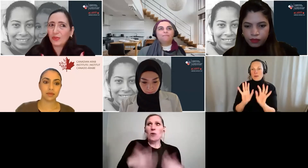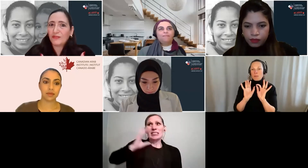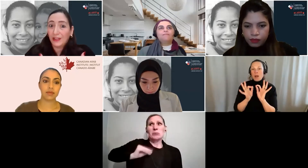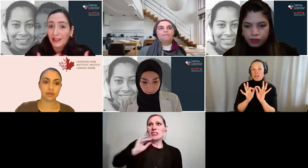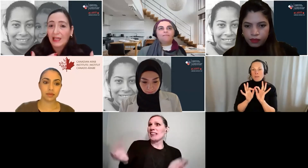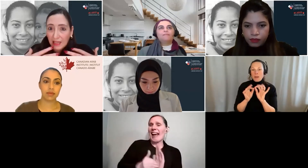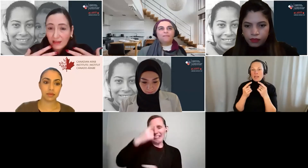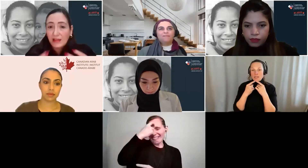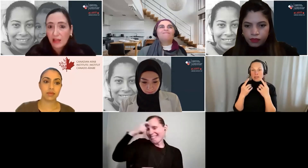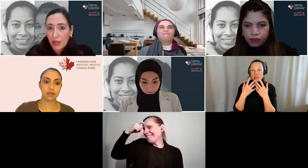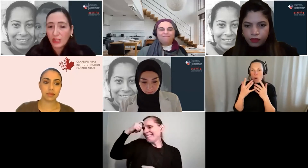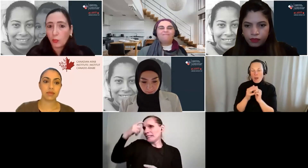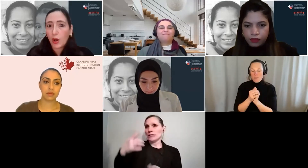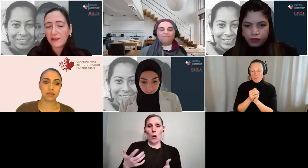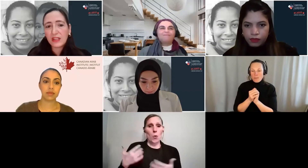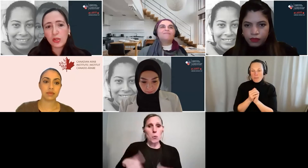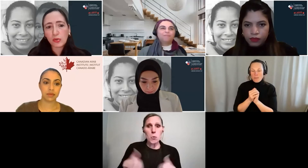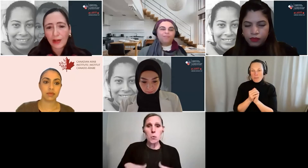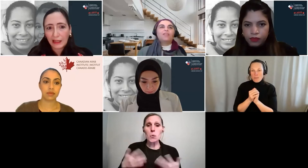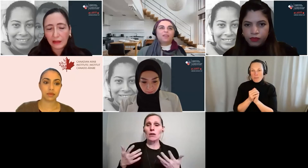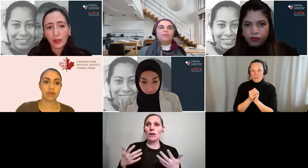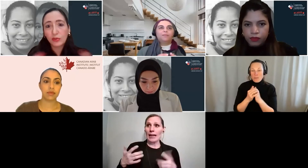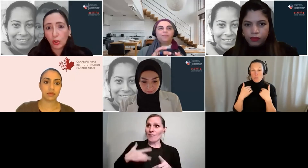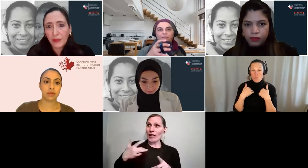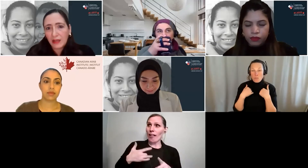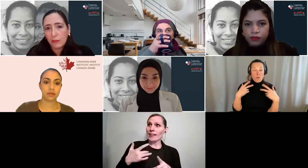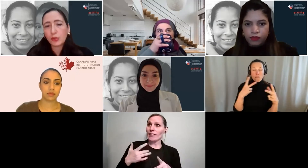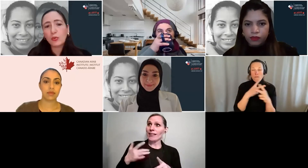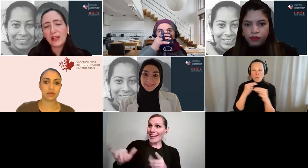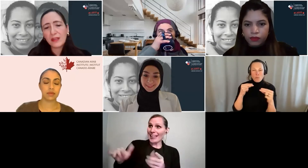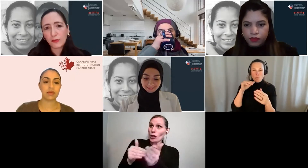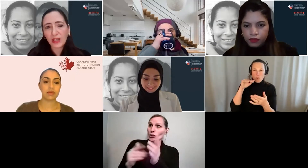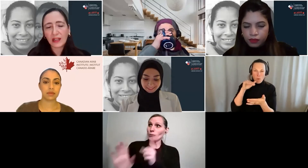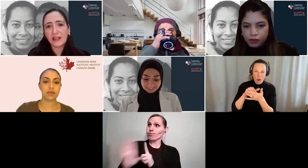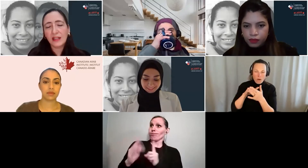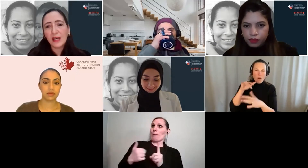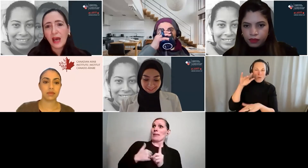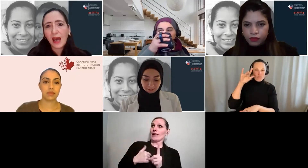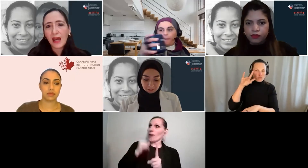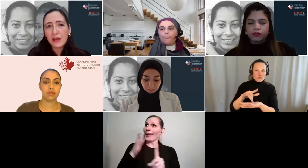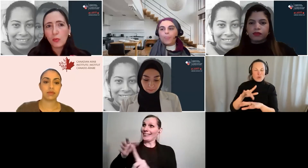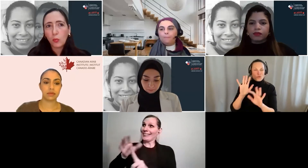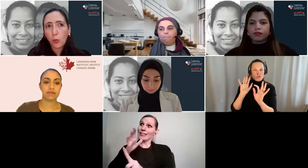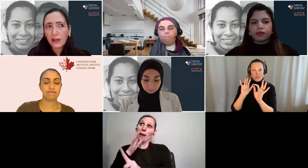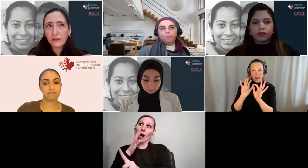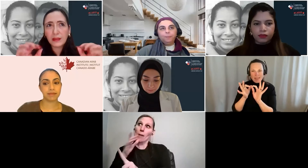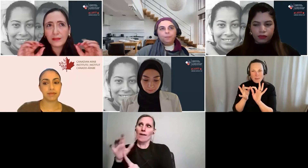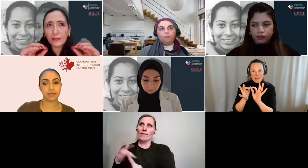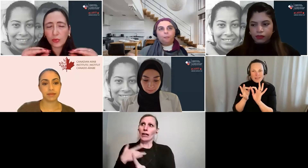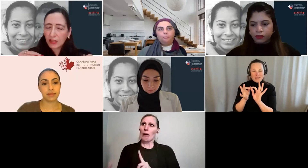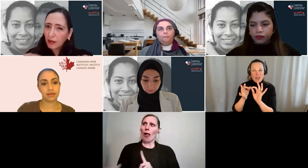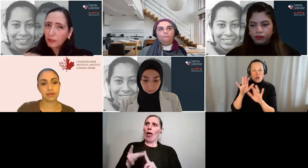that interpreter felt like he was the one giving the news, right? Like the one not being able to do anything for that kid. And one